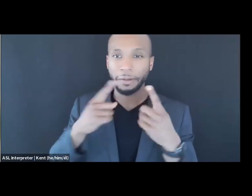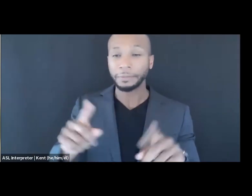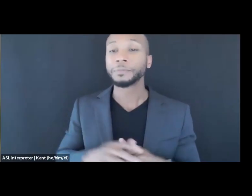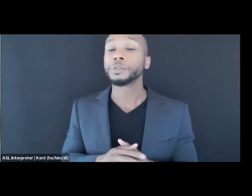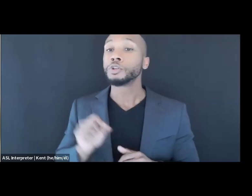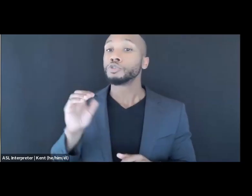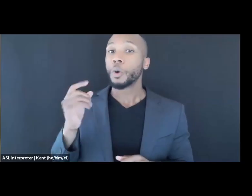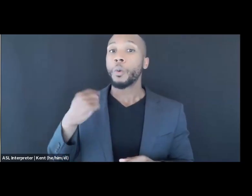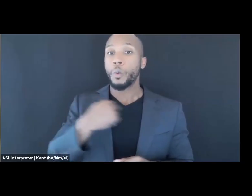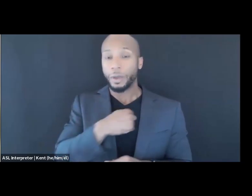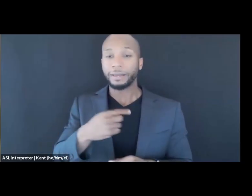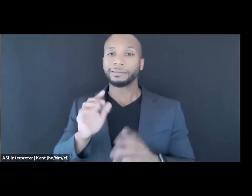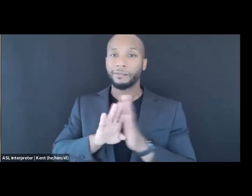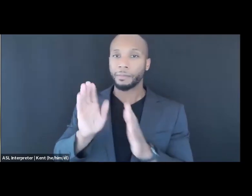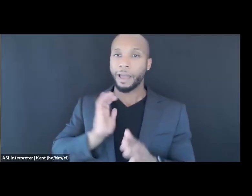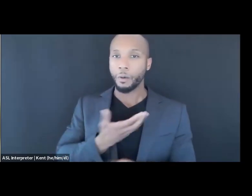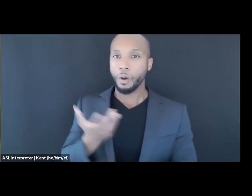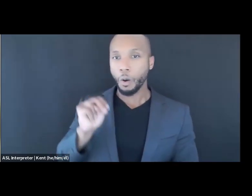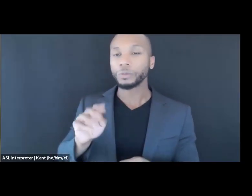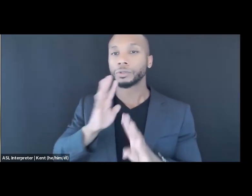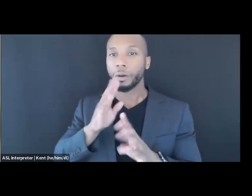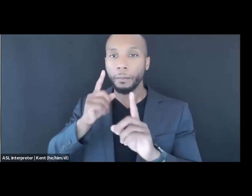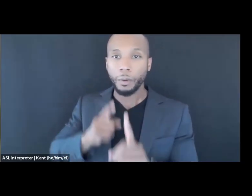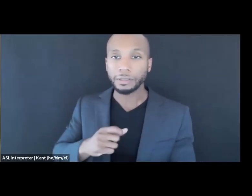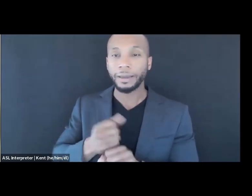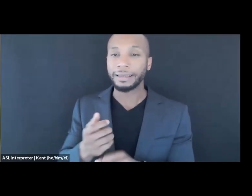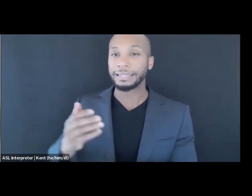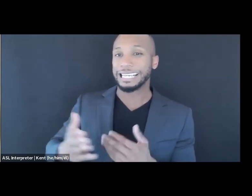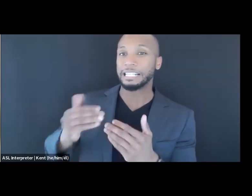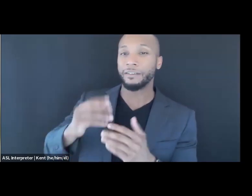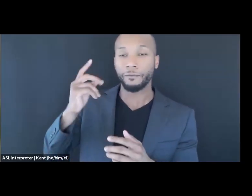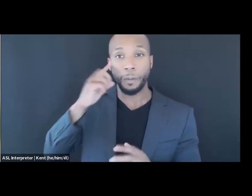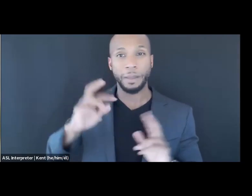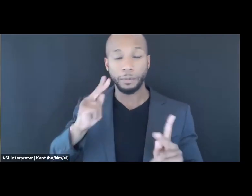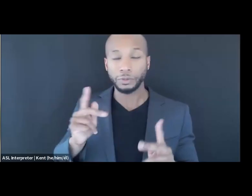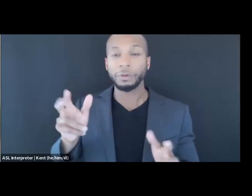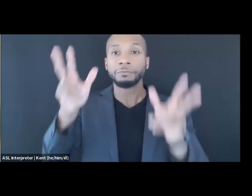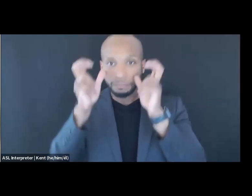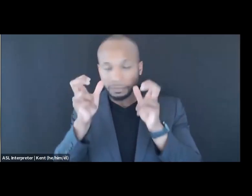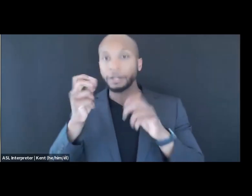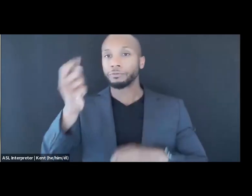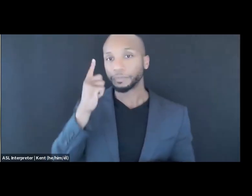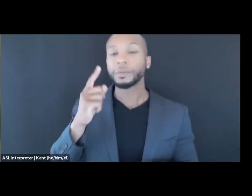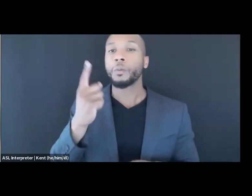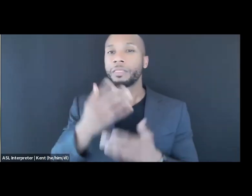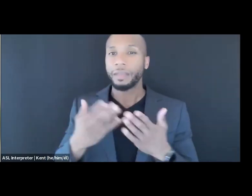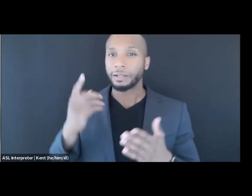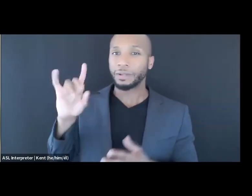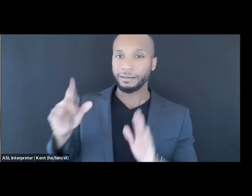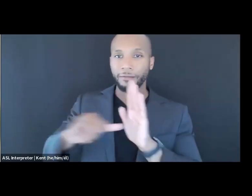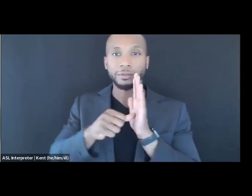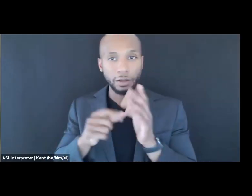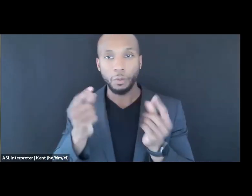we had to develop our own talking points, and we had to make it easier for folks to digest. One of the things that we also had to emphasize early on